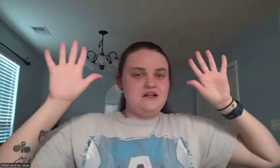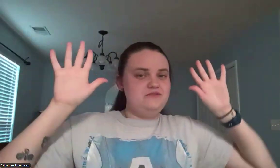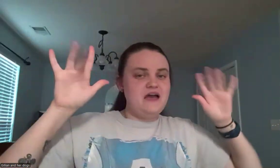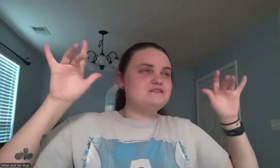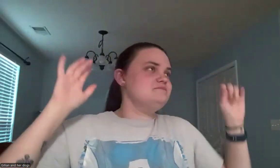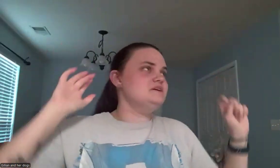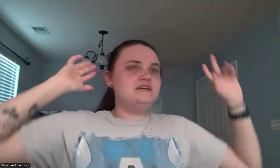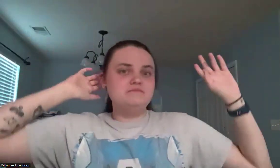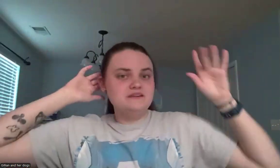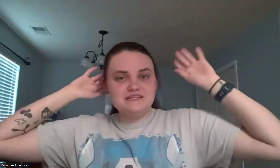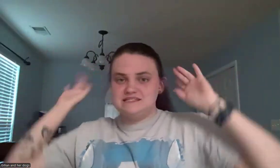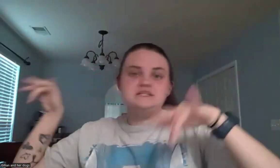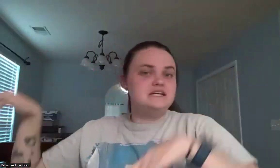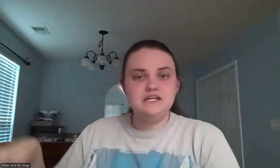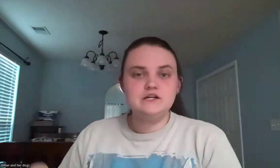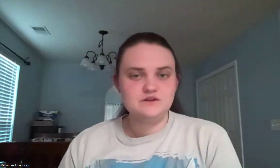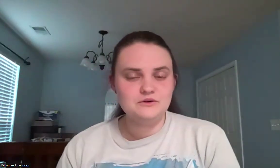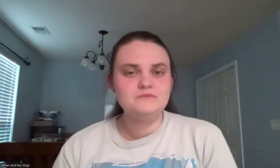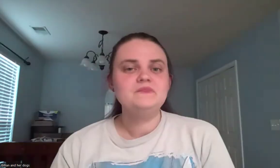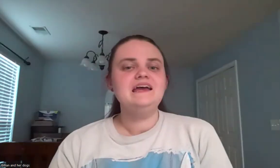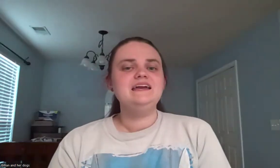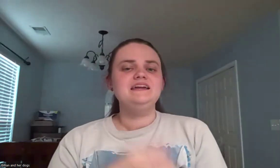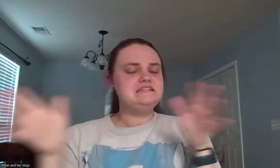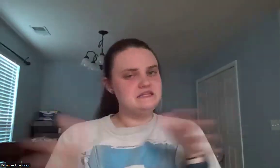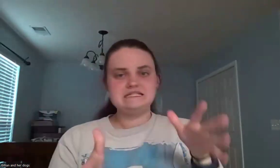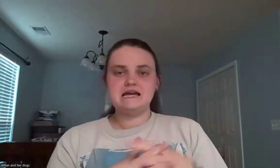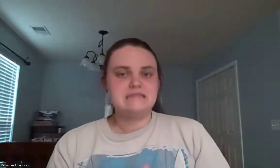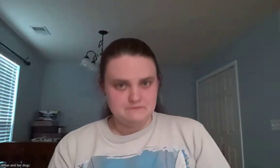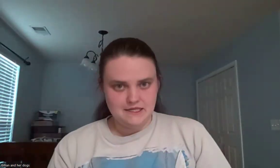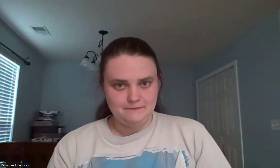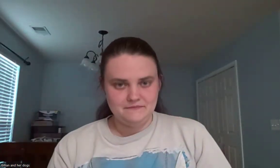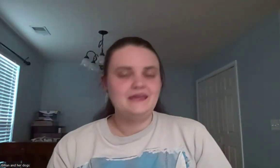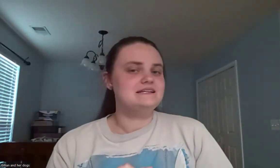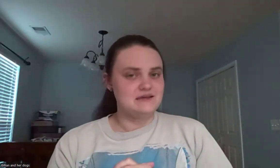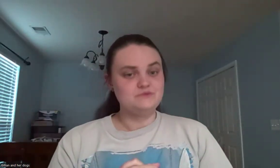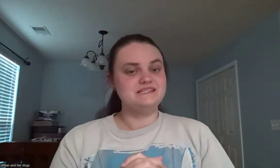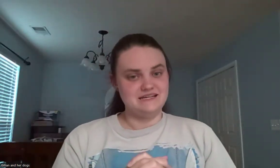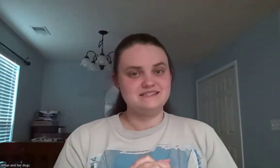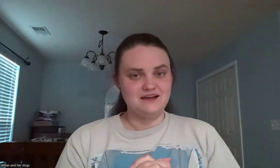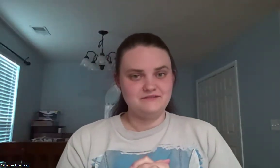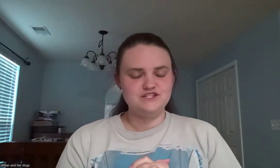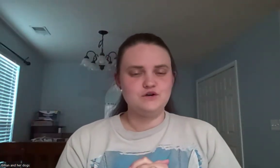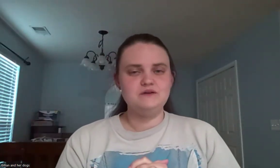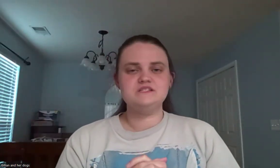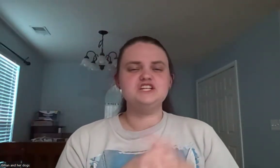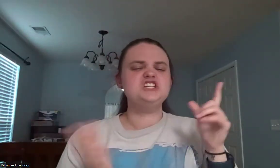like 1,000 billion million zillion years old. He did the exact same thing. except it was an ASL. And so he was like, she